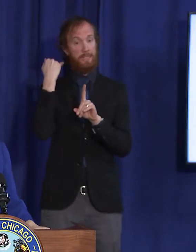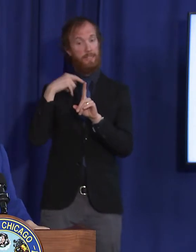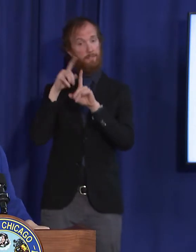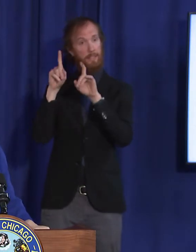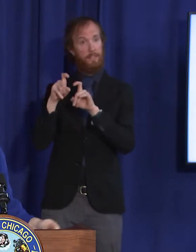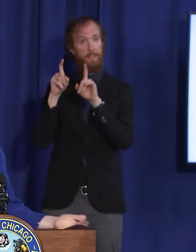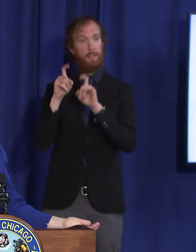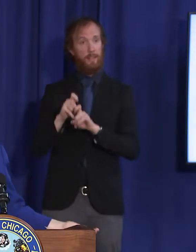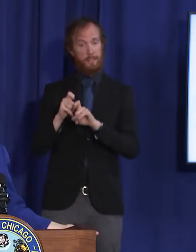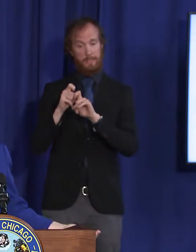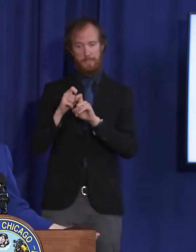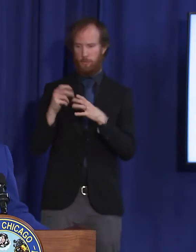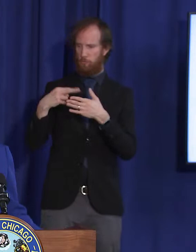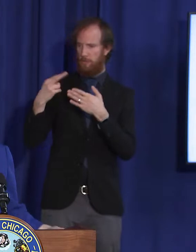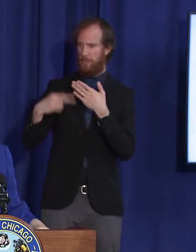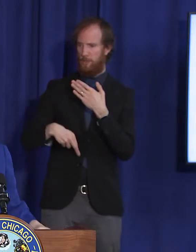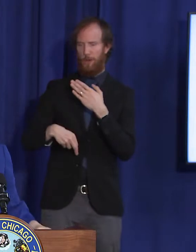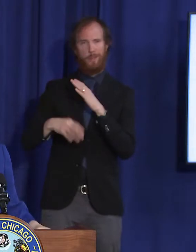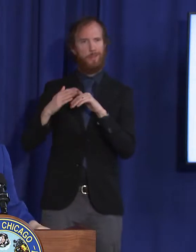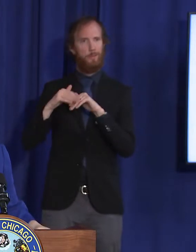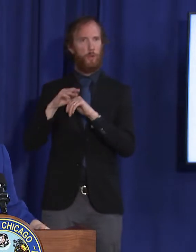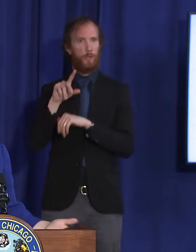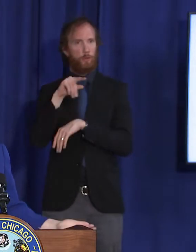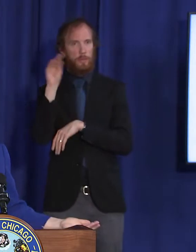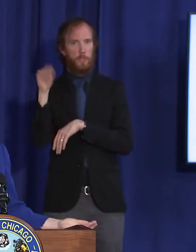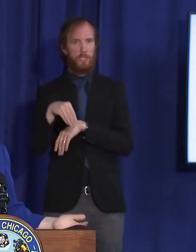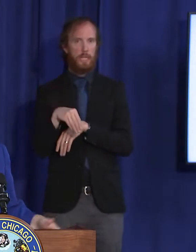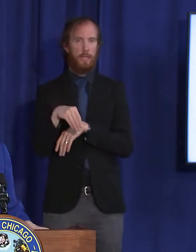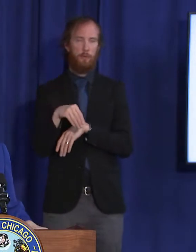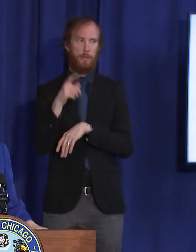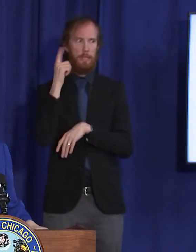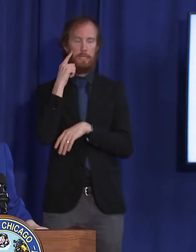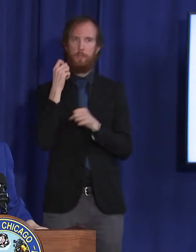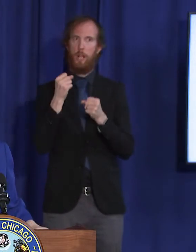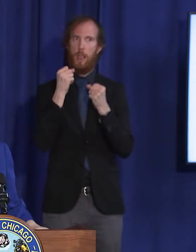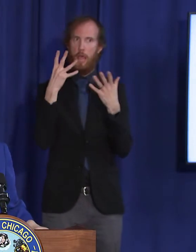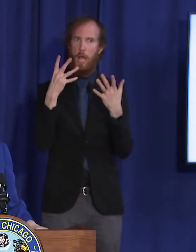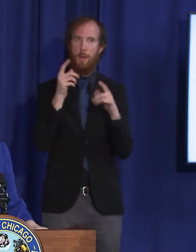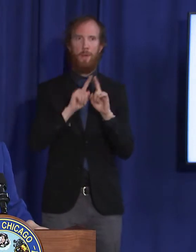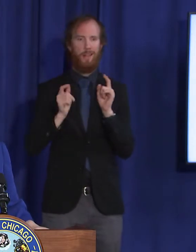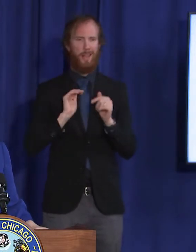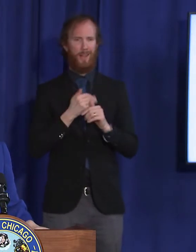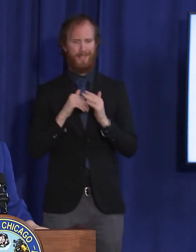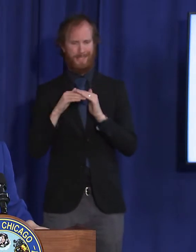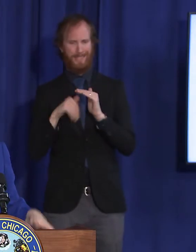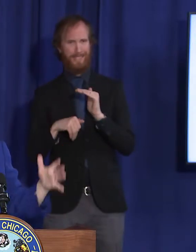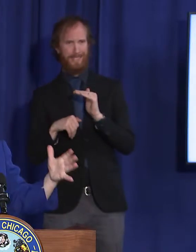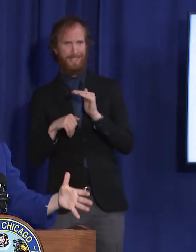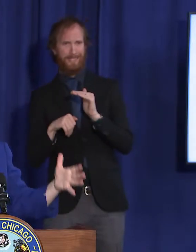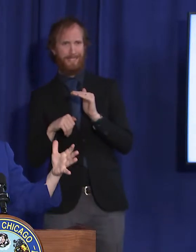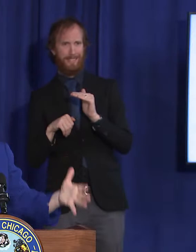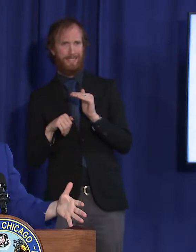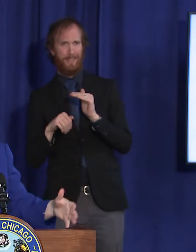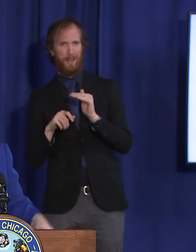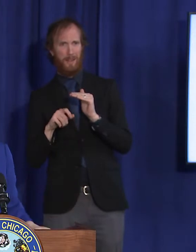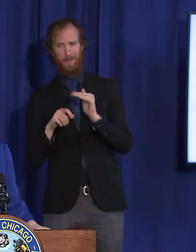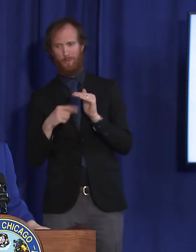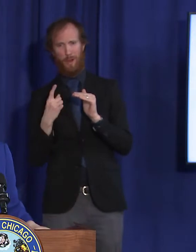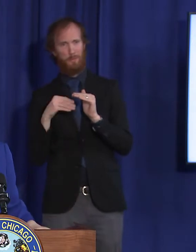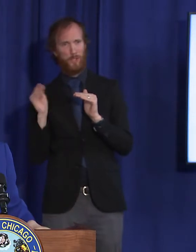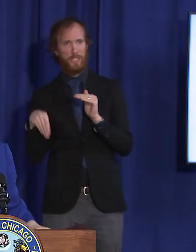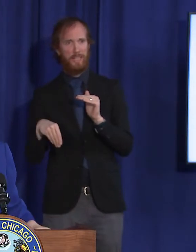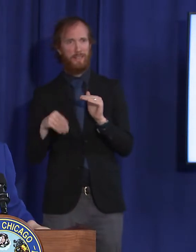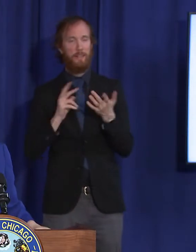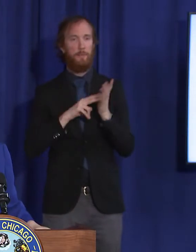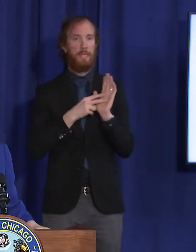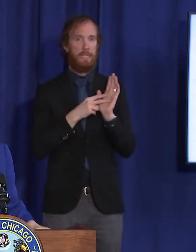higher than this. But we have a positivity less than 1%. Like the WHO wants it less than 5%, meaning in the formal system, there